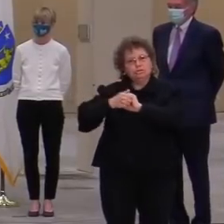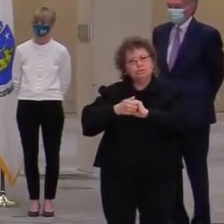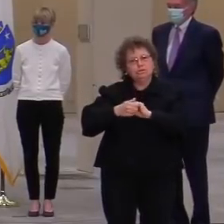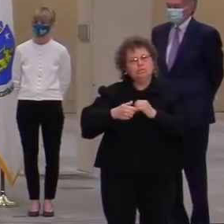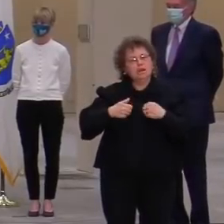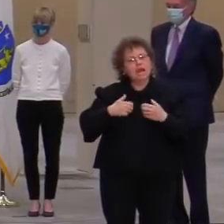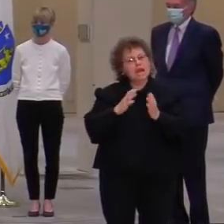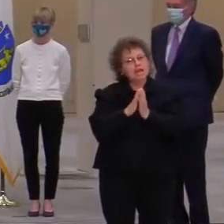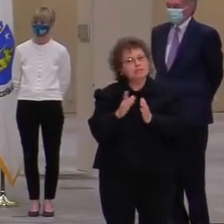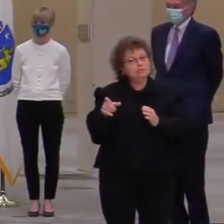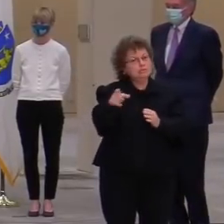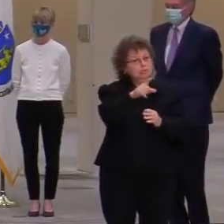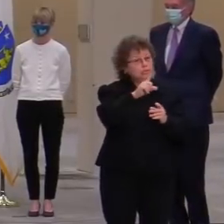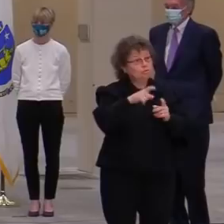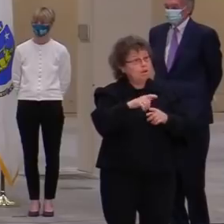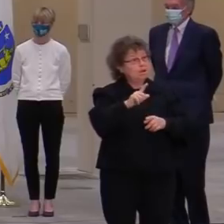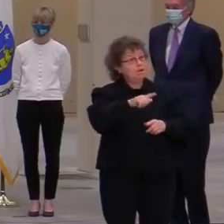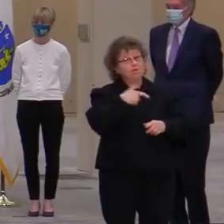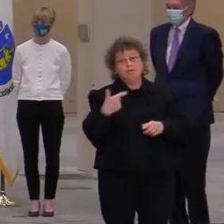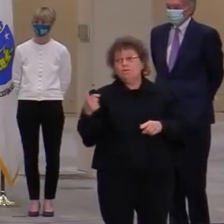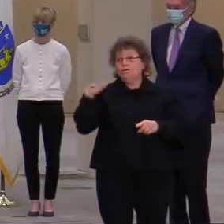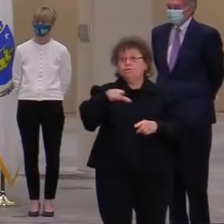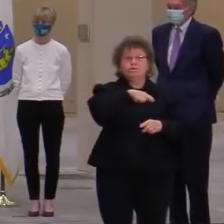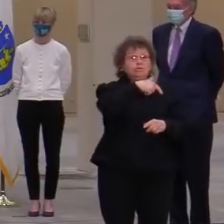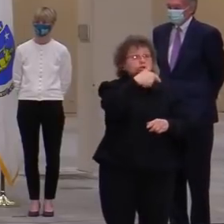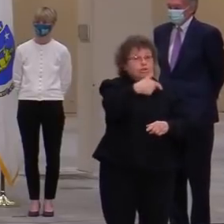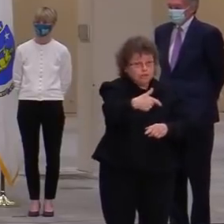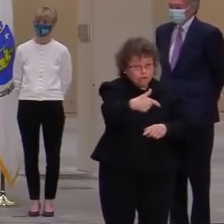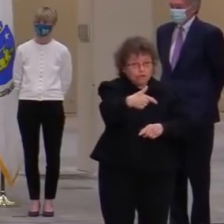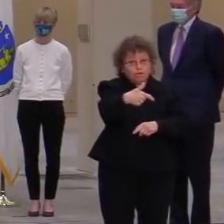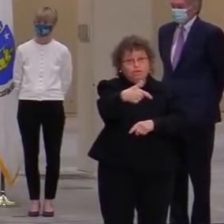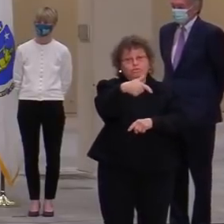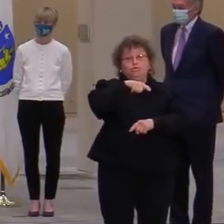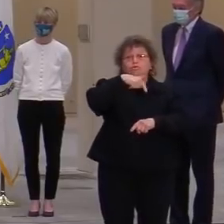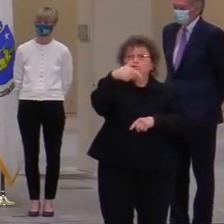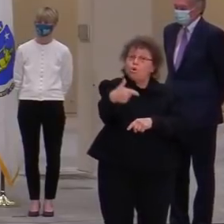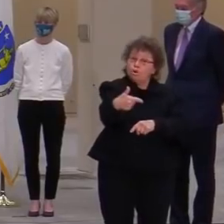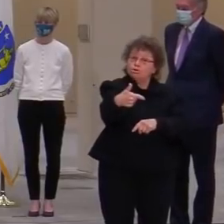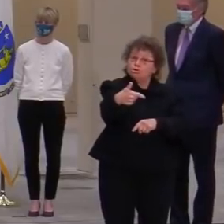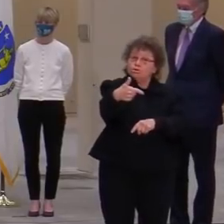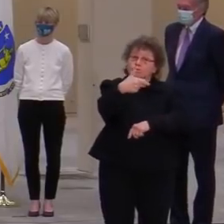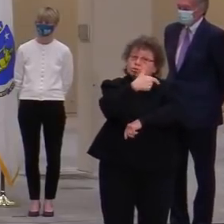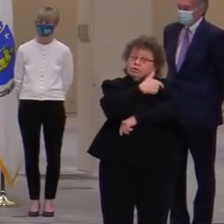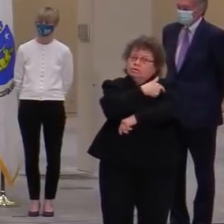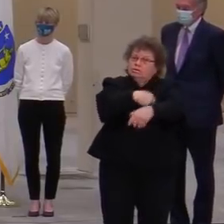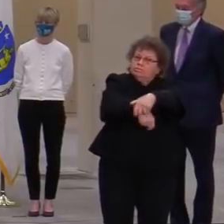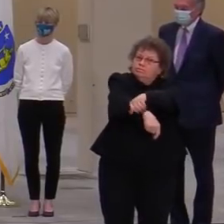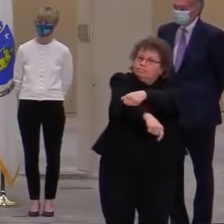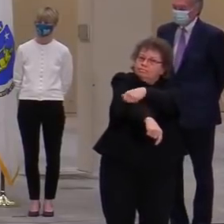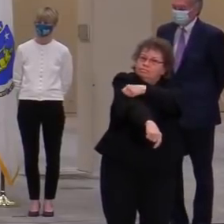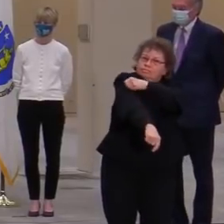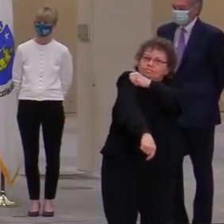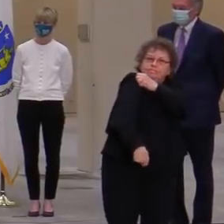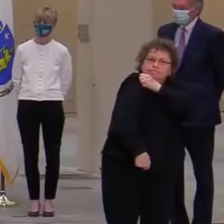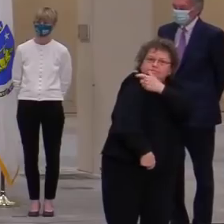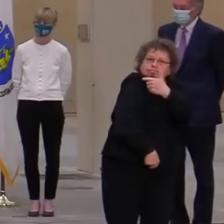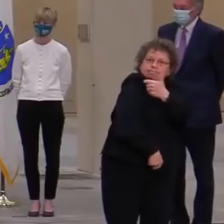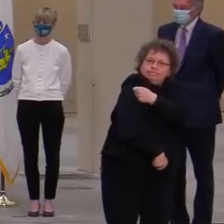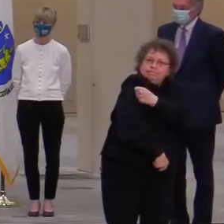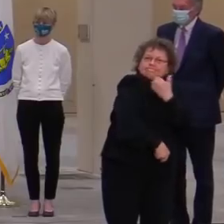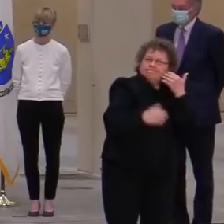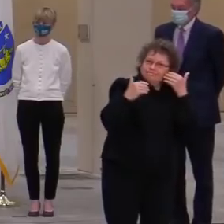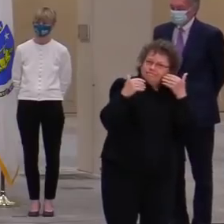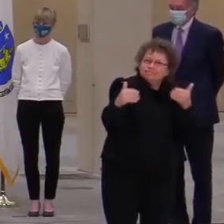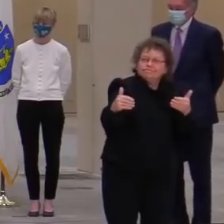please roll up your sleeve and then send the message to your networks, to your community to do the same. In the